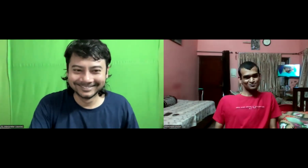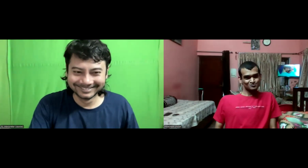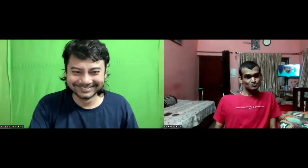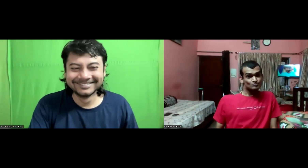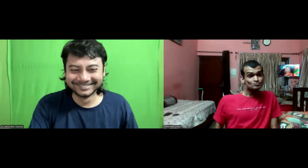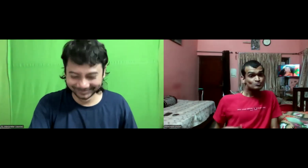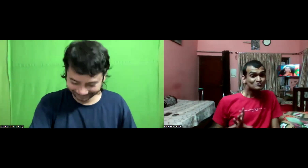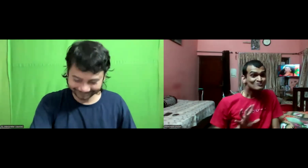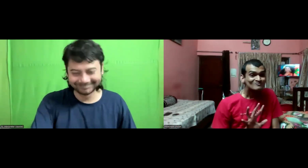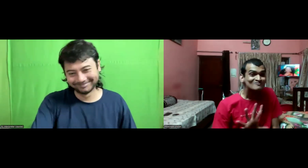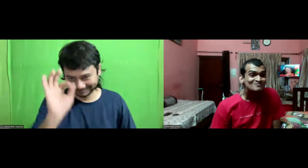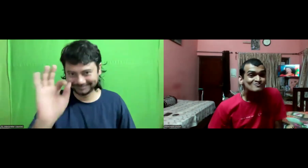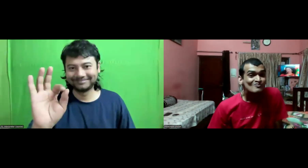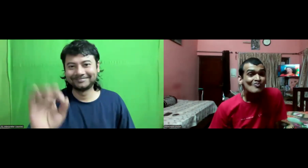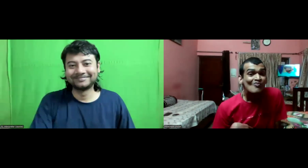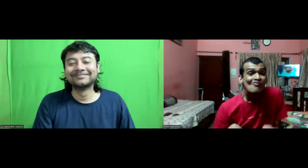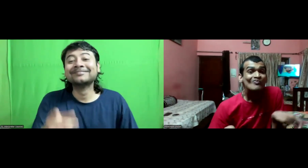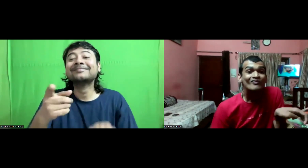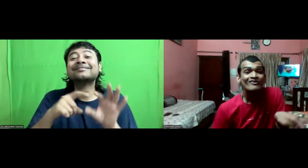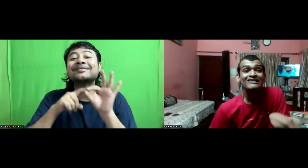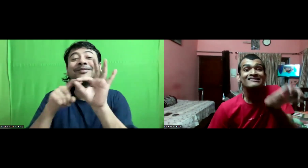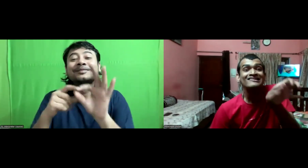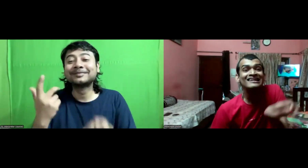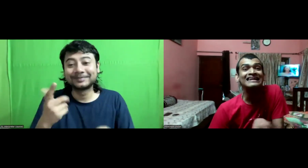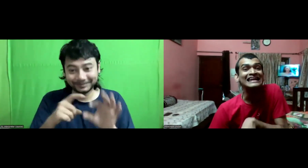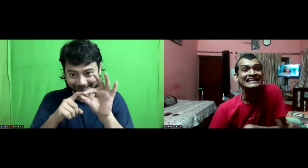Okay, great. Any question Prakar has?